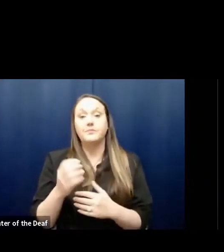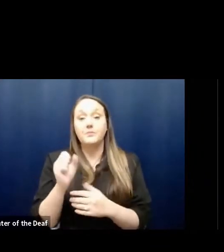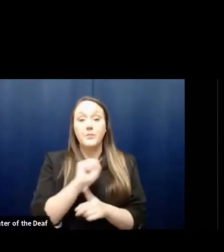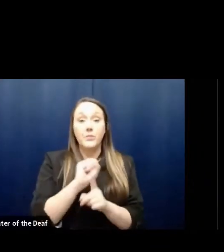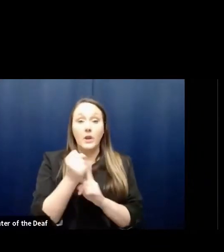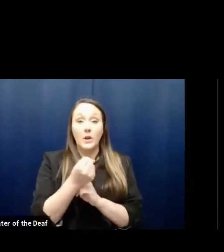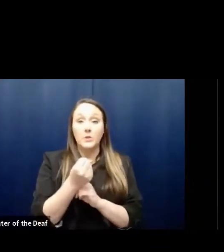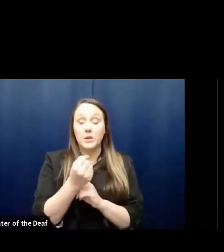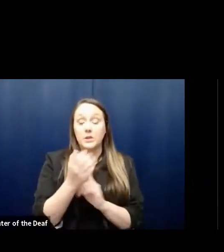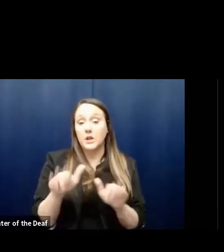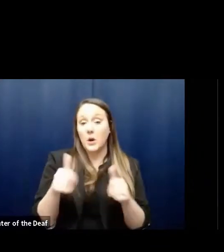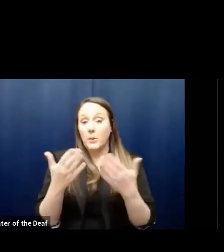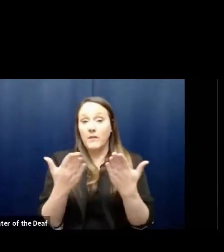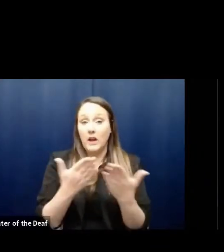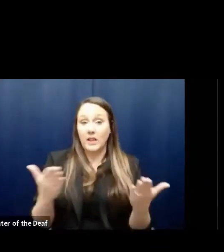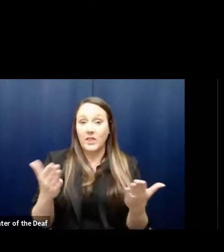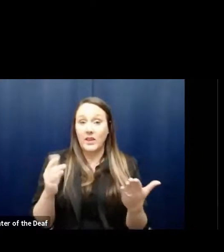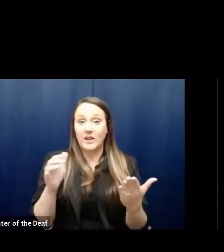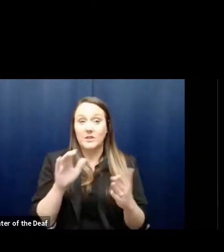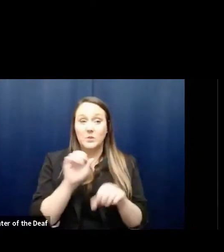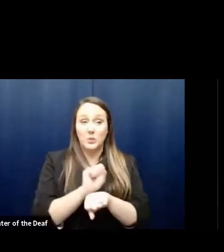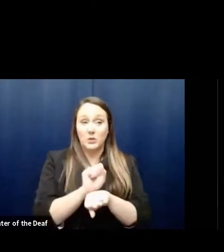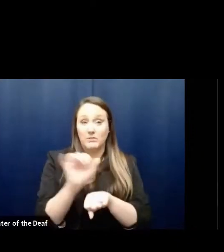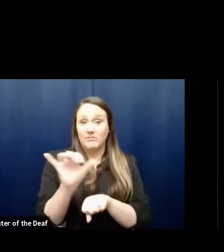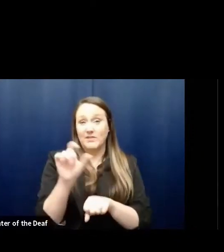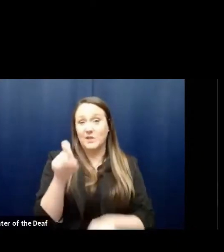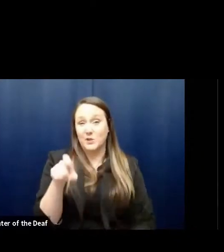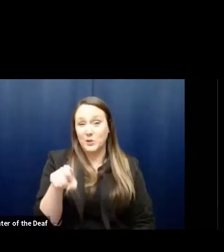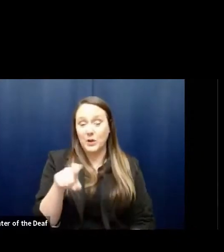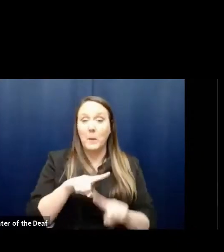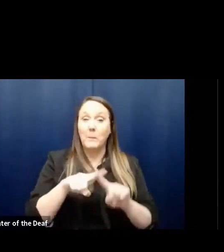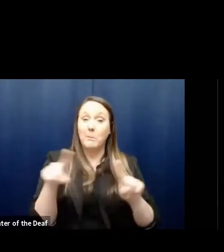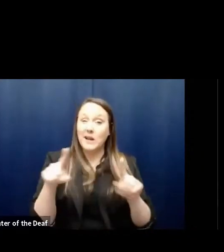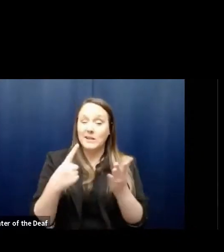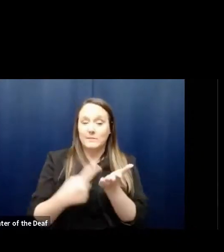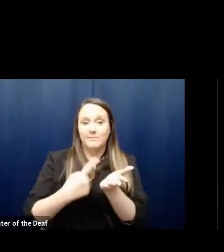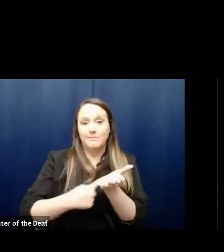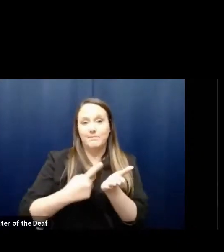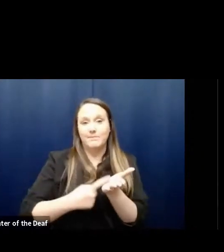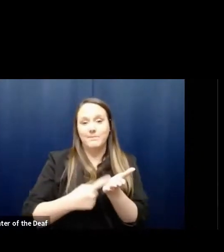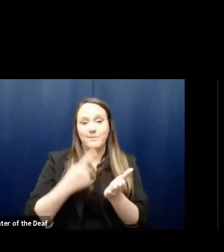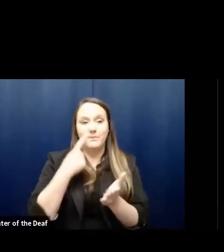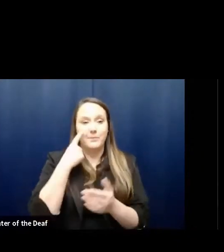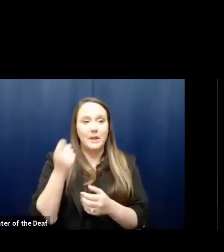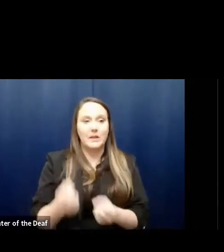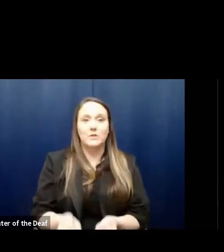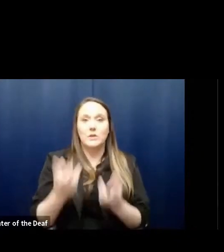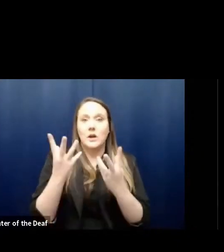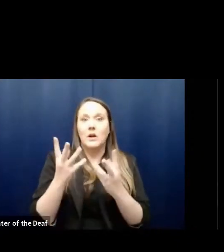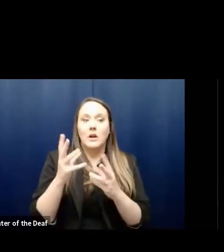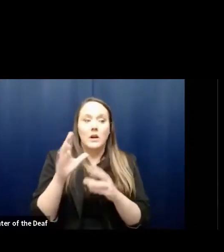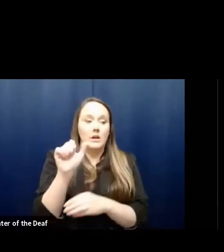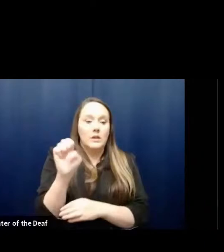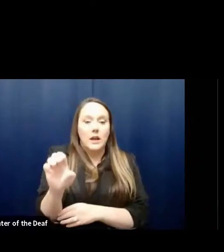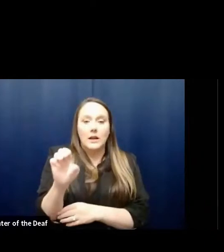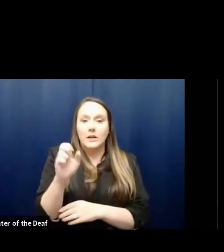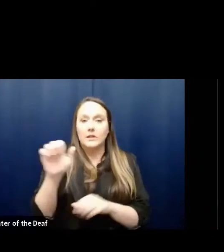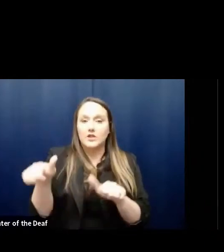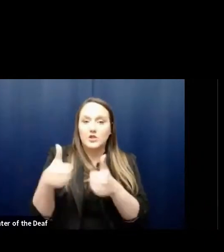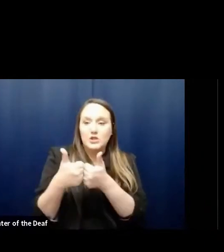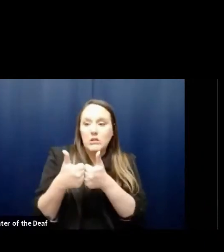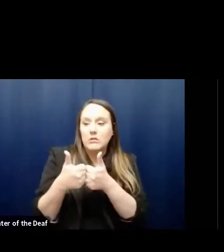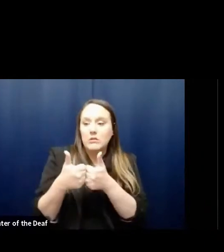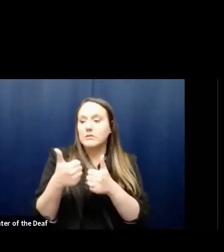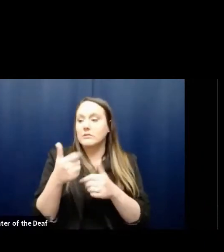was with things working as they should. However, sometimes with the volume of cases we are seeing and the challenges